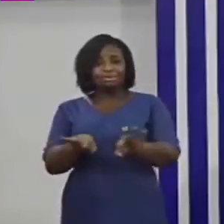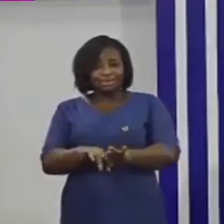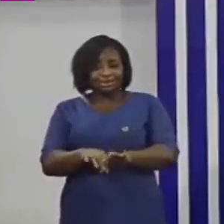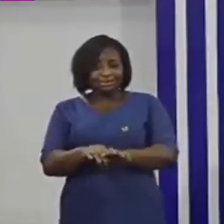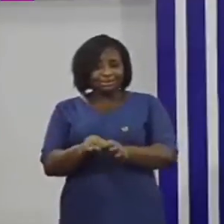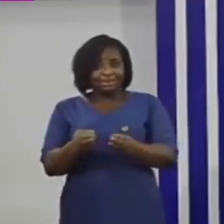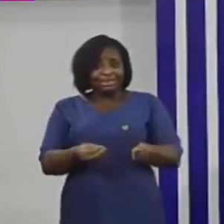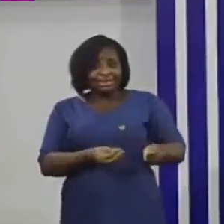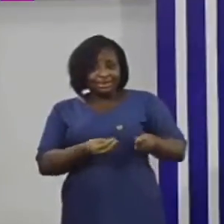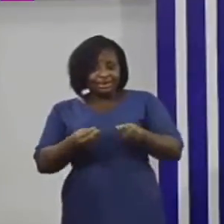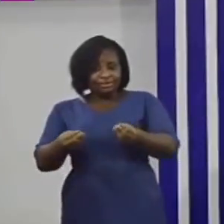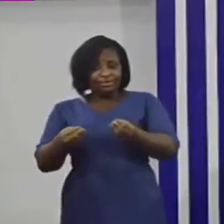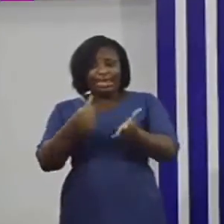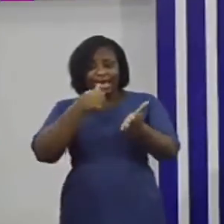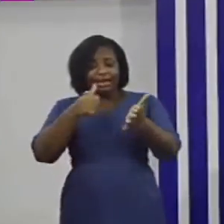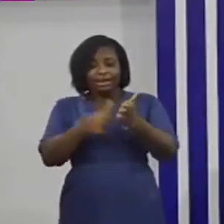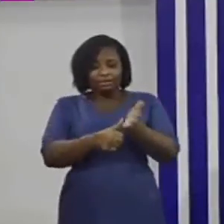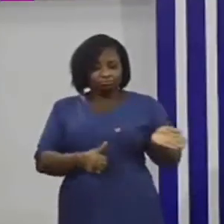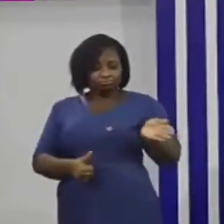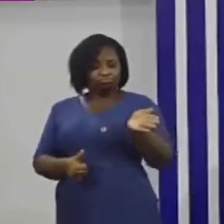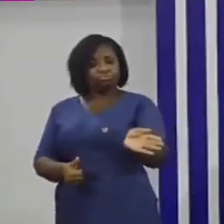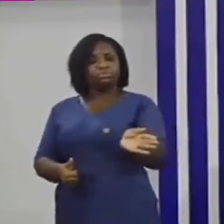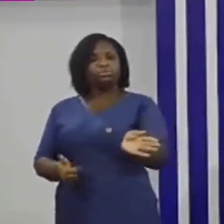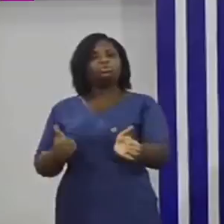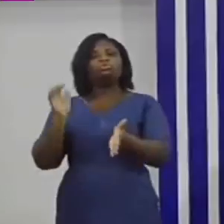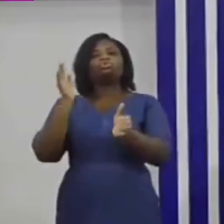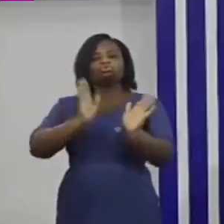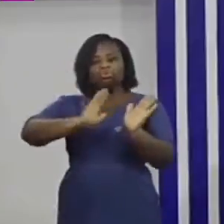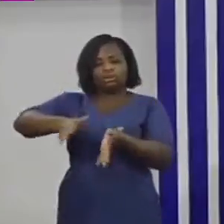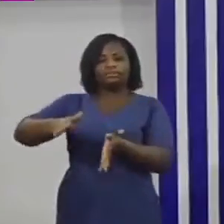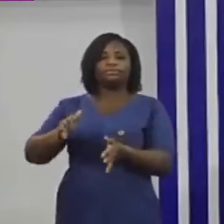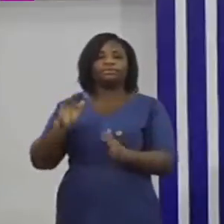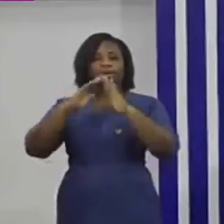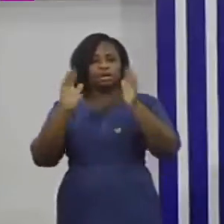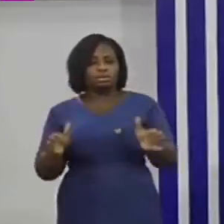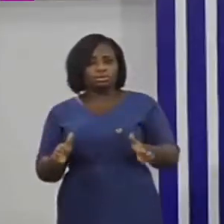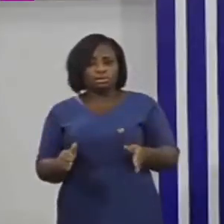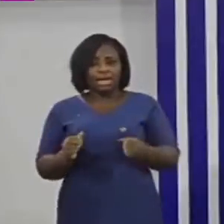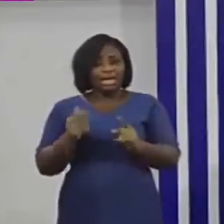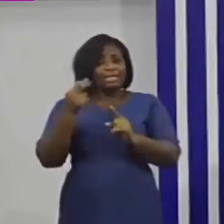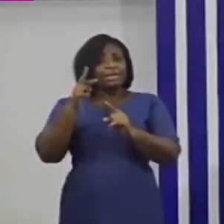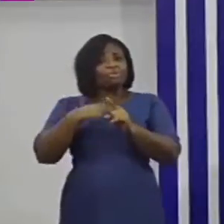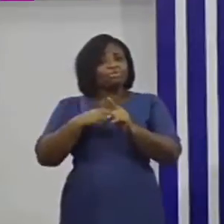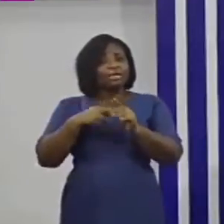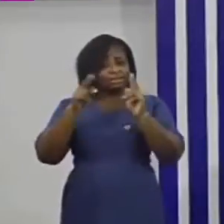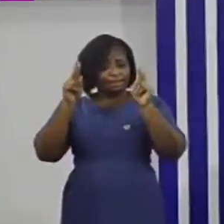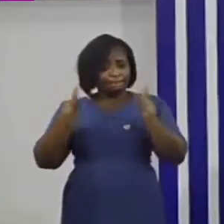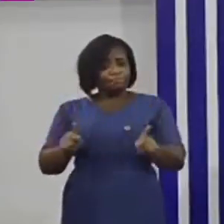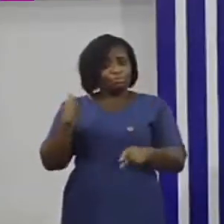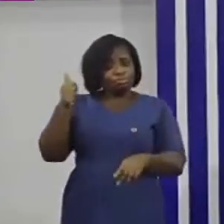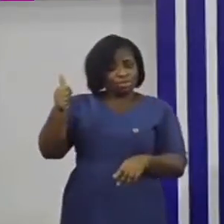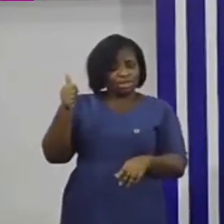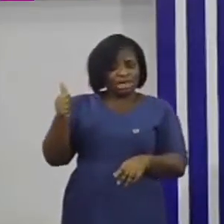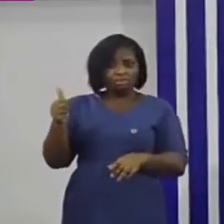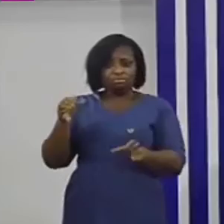Giving a written notice to vacate the premises. The landlord also reasonably needs the premises for his own